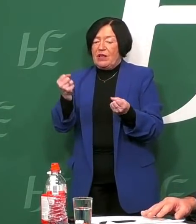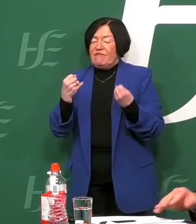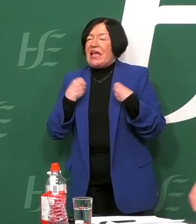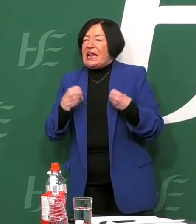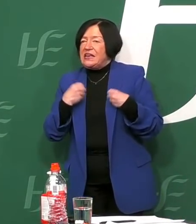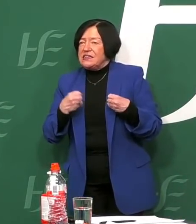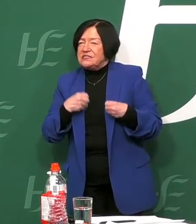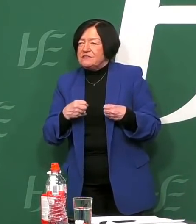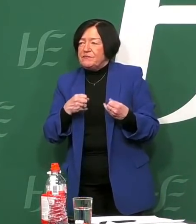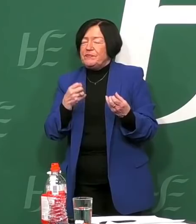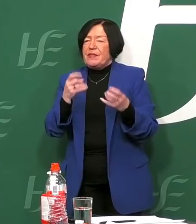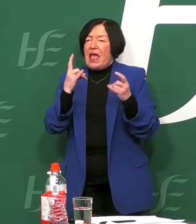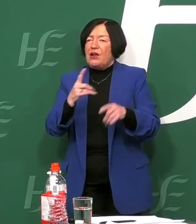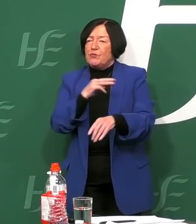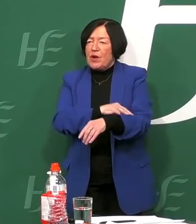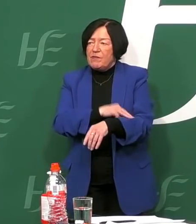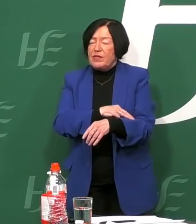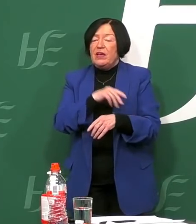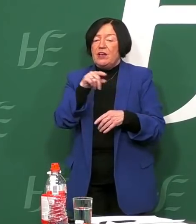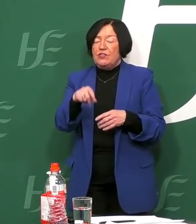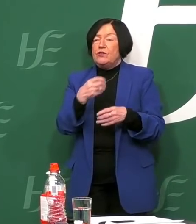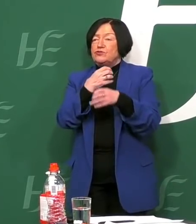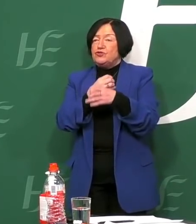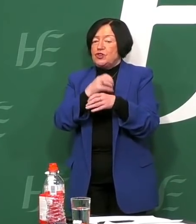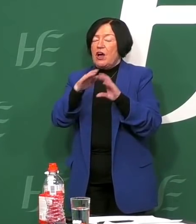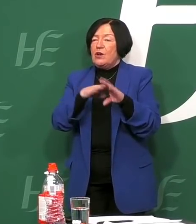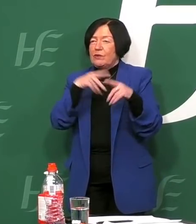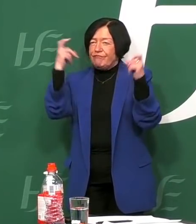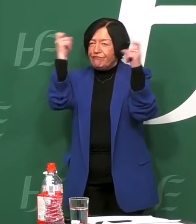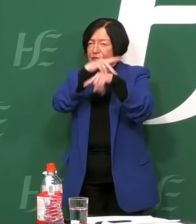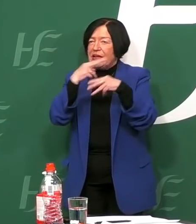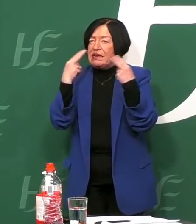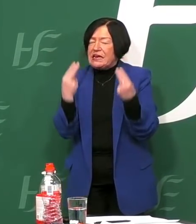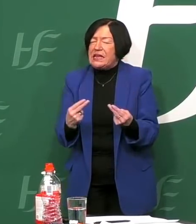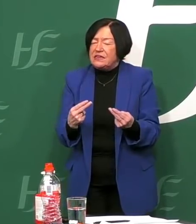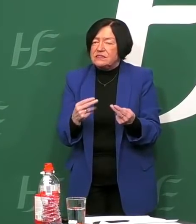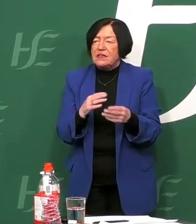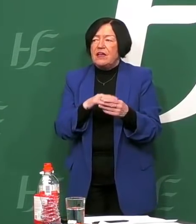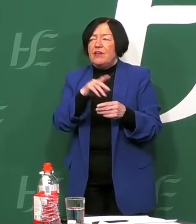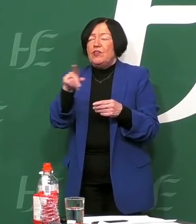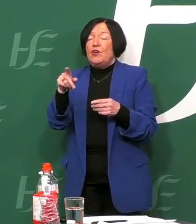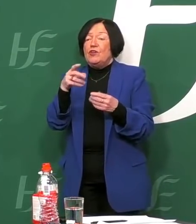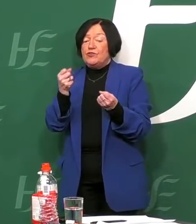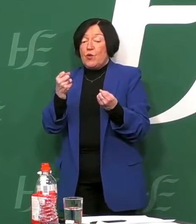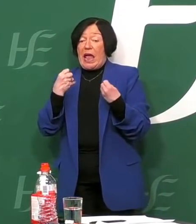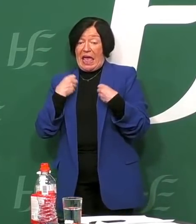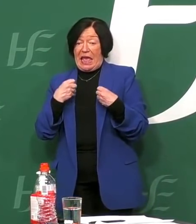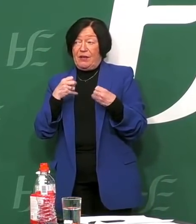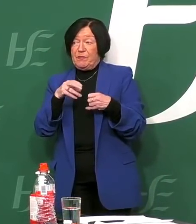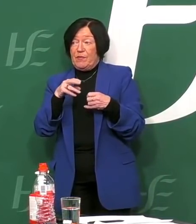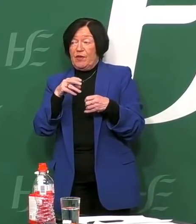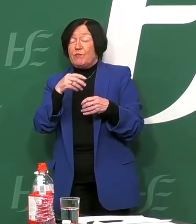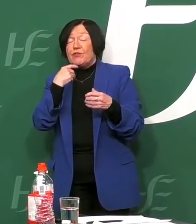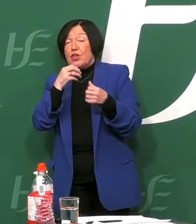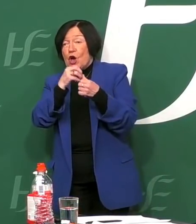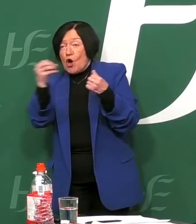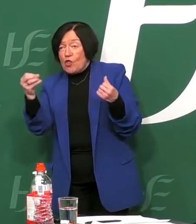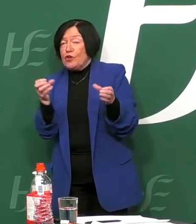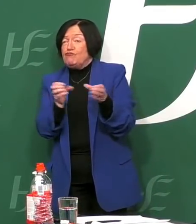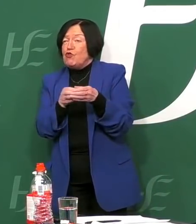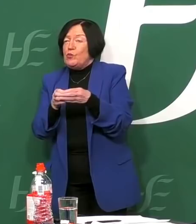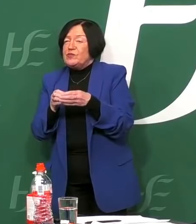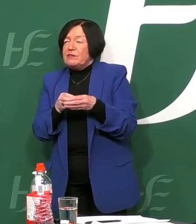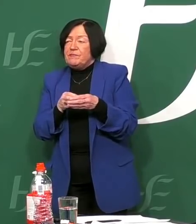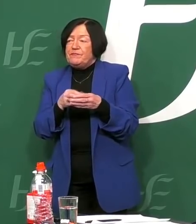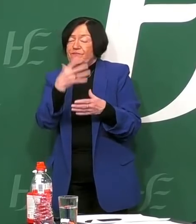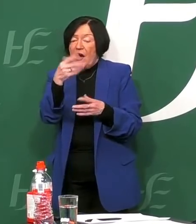those living with a younger child with complex medical needs, and those living with a person who's immunocompromised. And then for the remaining population, 5